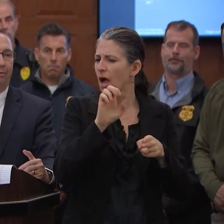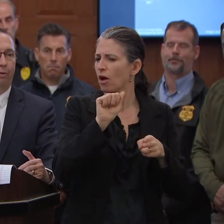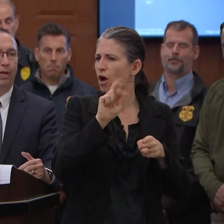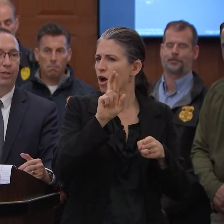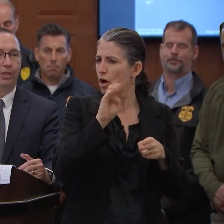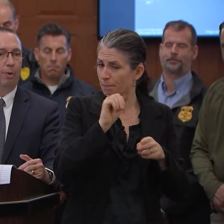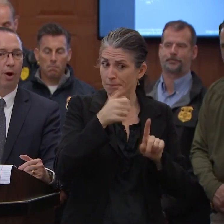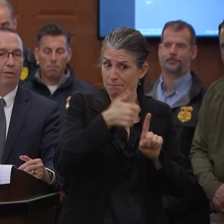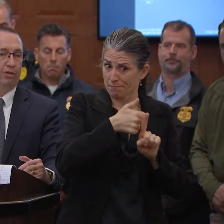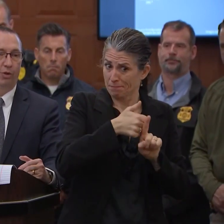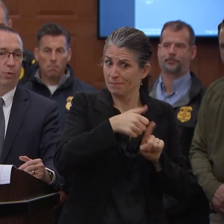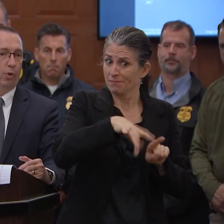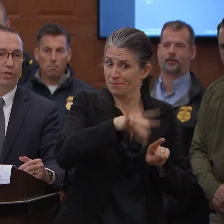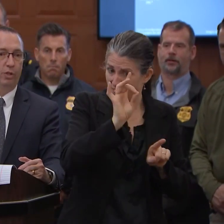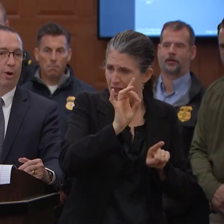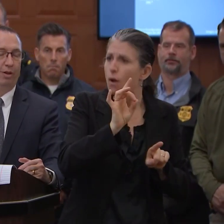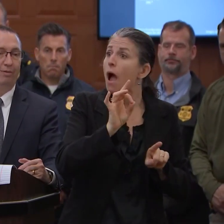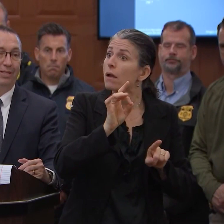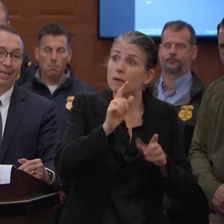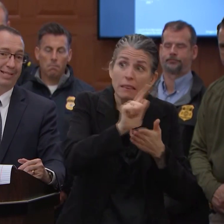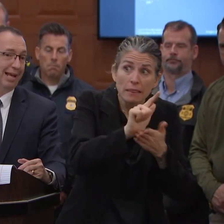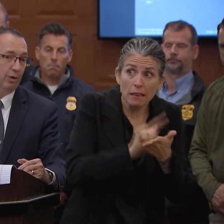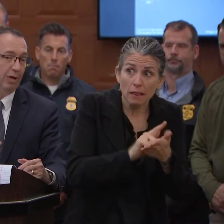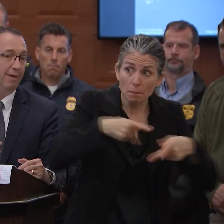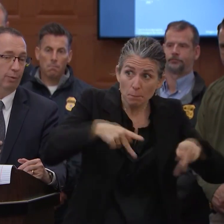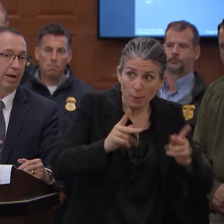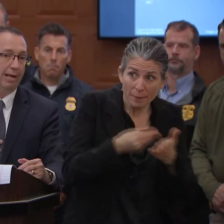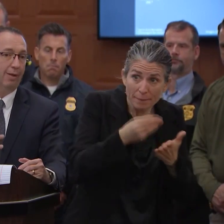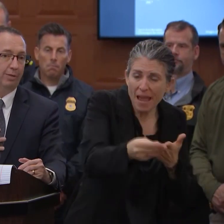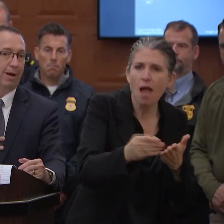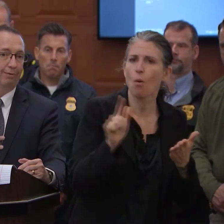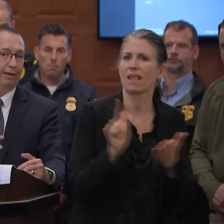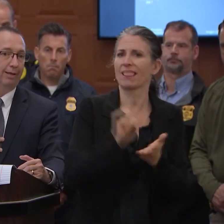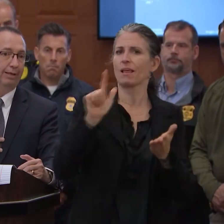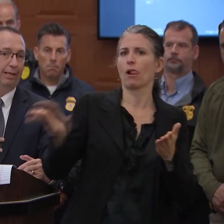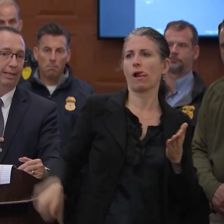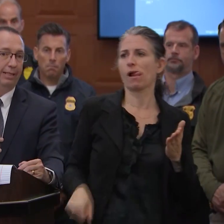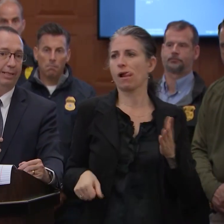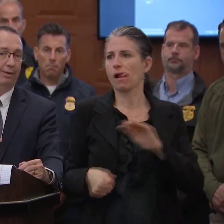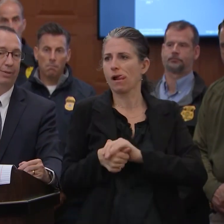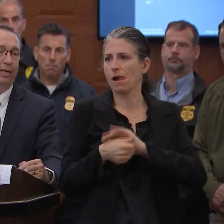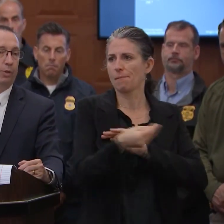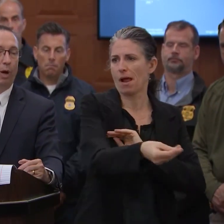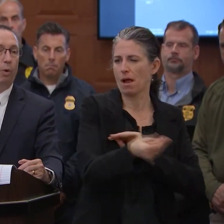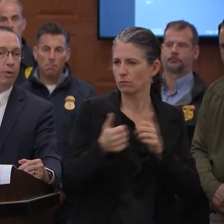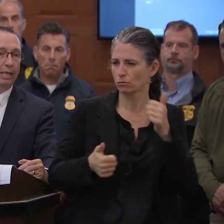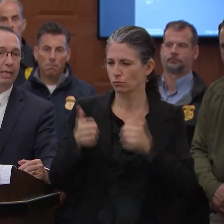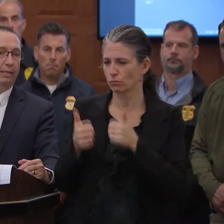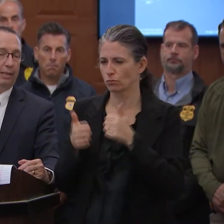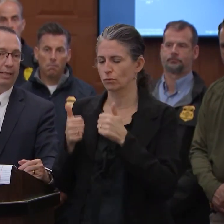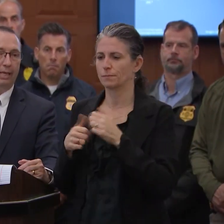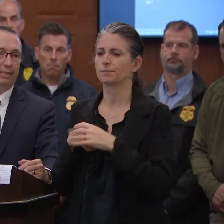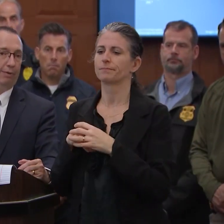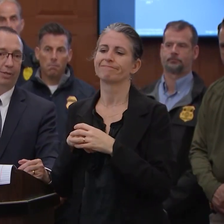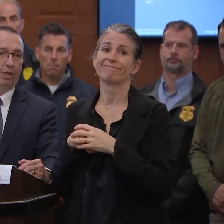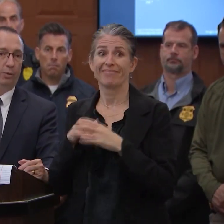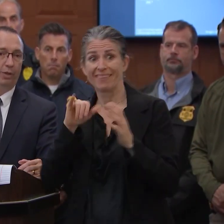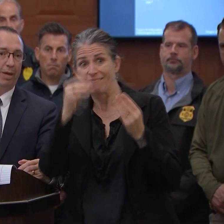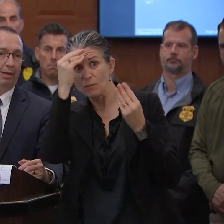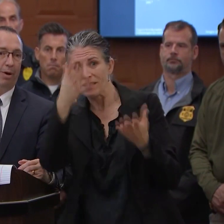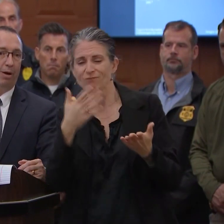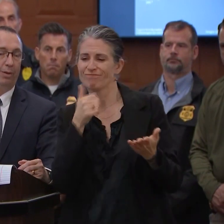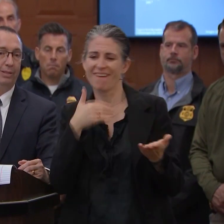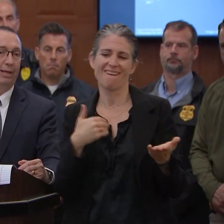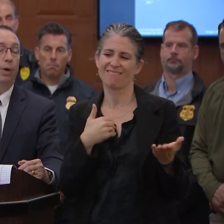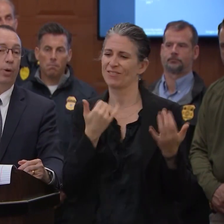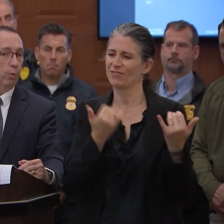have that information as part of the search warrants and as part of the investigation. I don't have it right now. That's my failing, not the ATF's. So I won't need the ATF to tell us what the